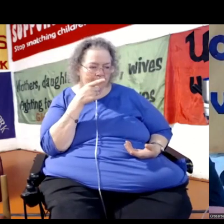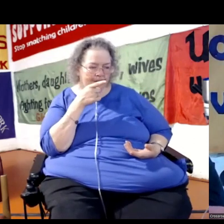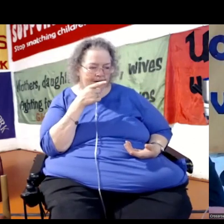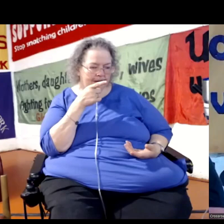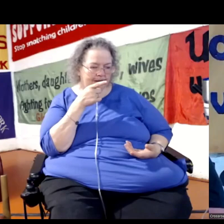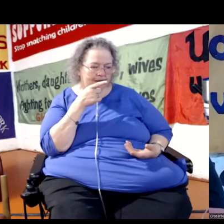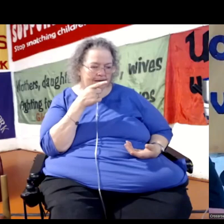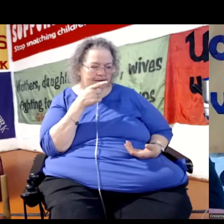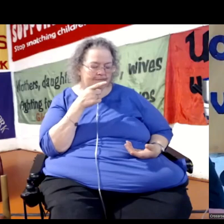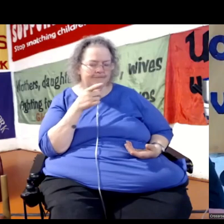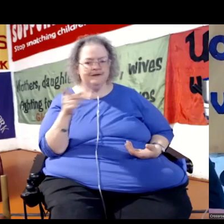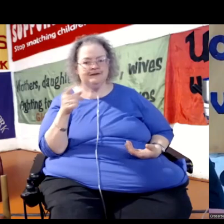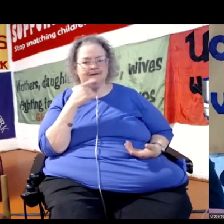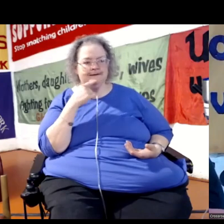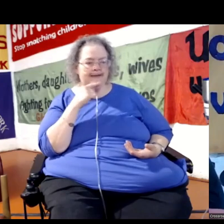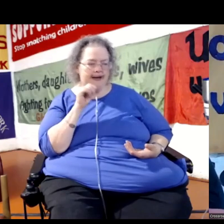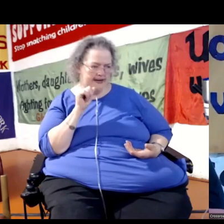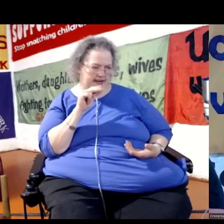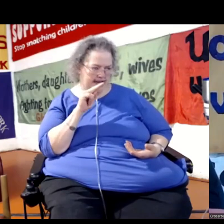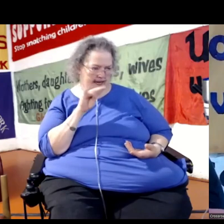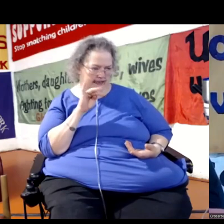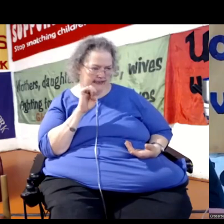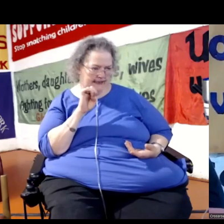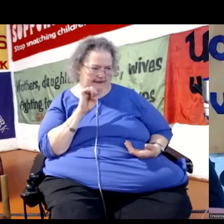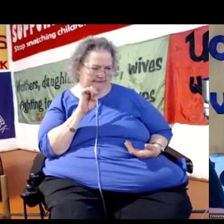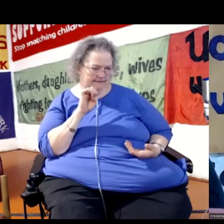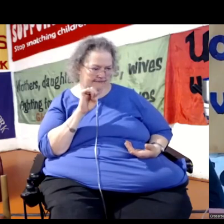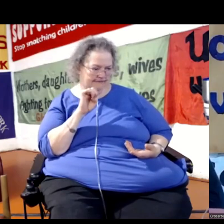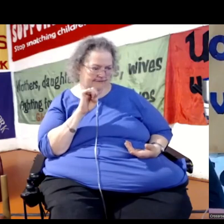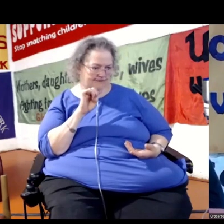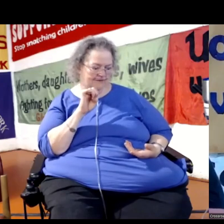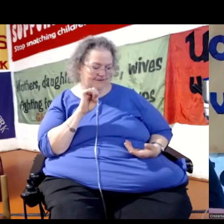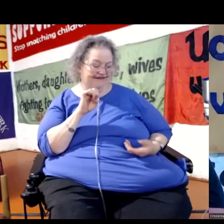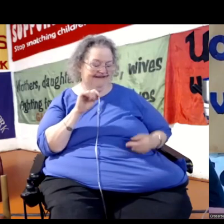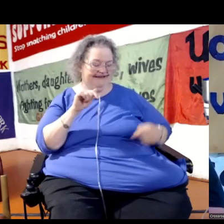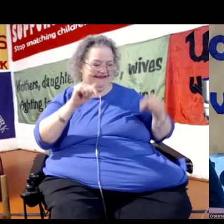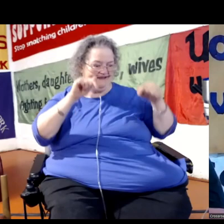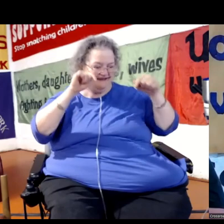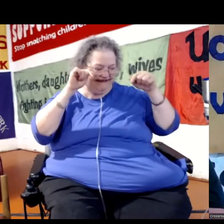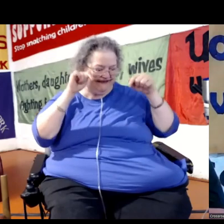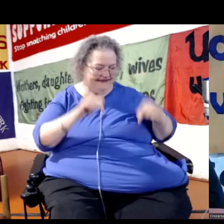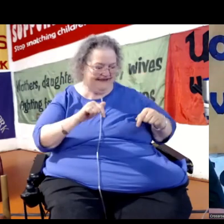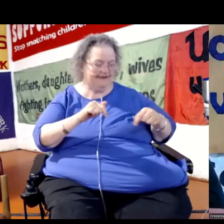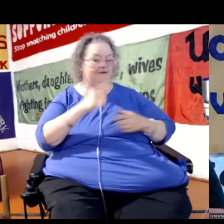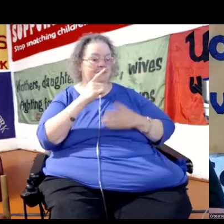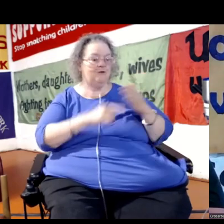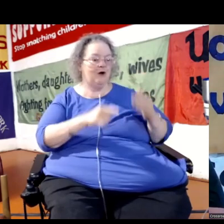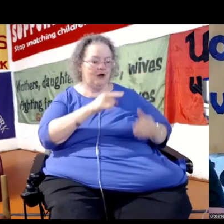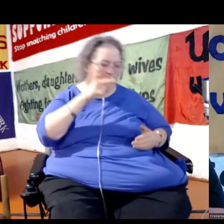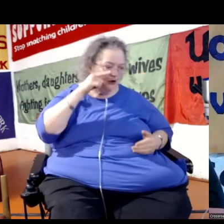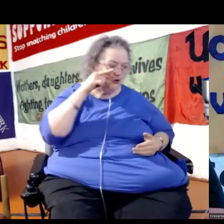And she said, Annie, this is what you were meant to do.